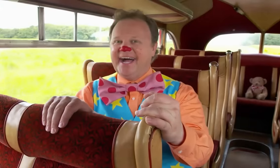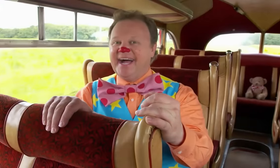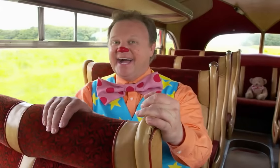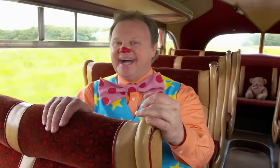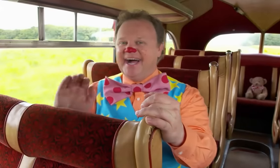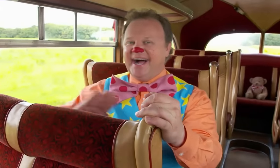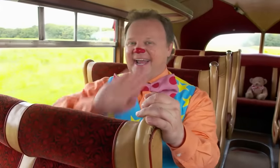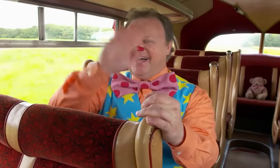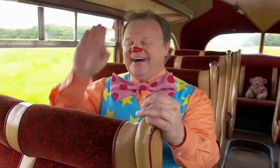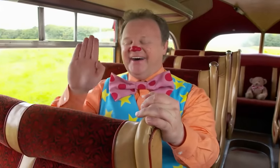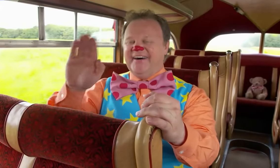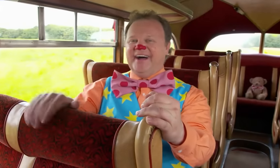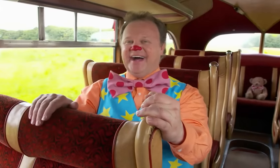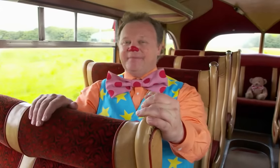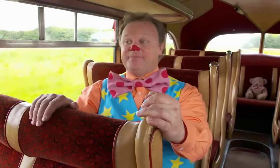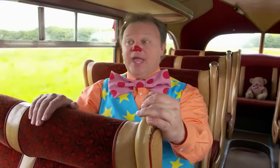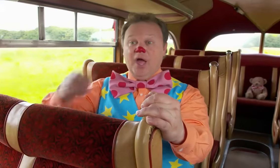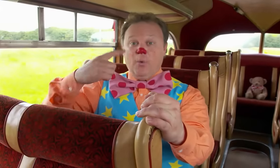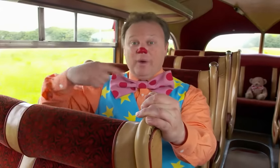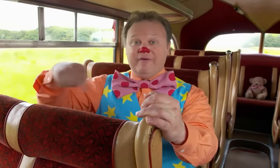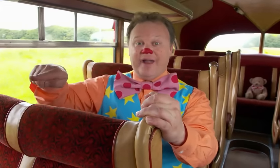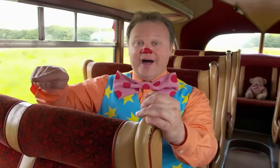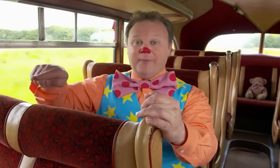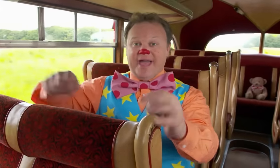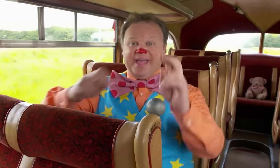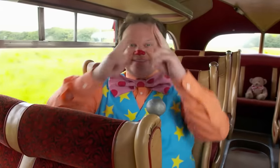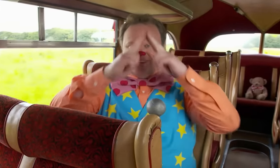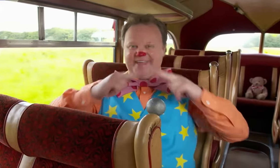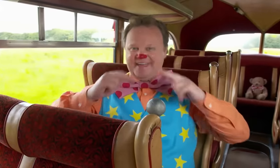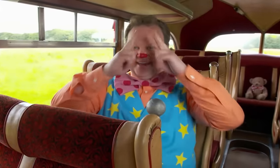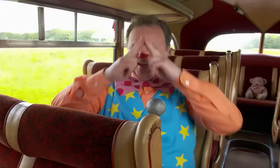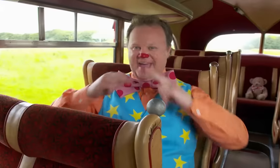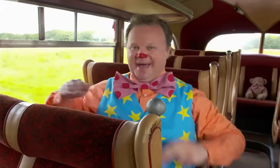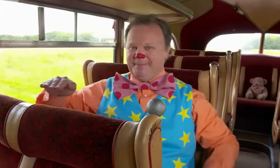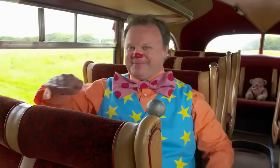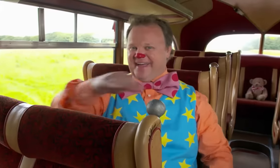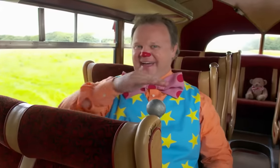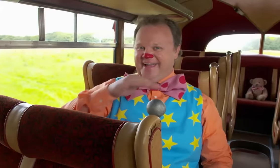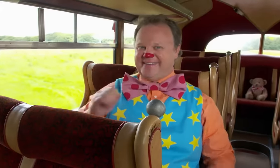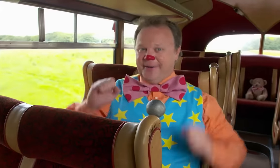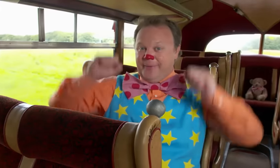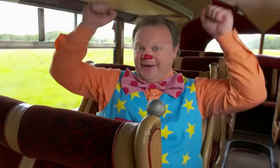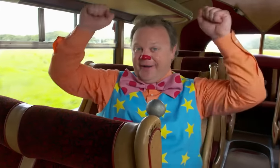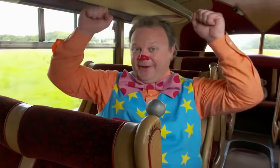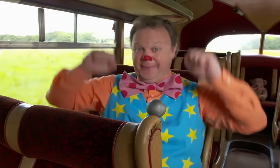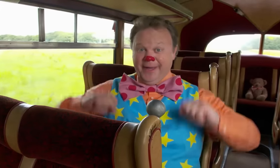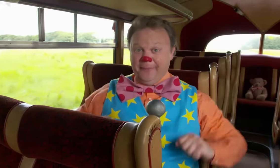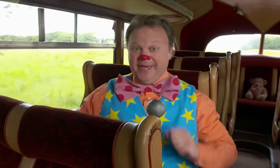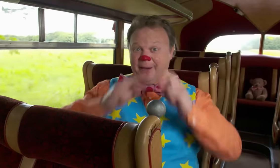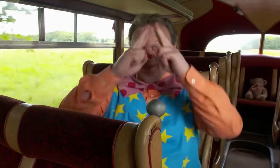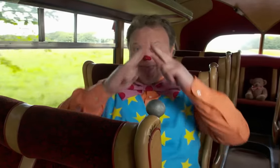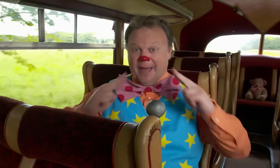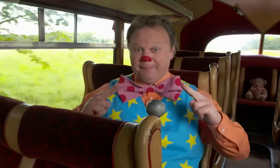Tumble. Hello. We're on our way to the campsite. Woohoo! We're going